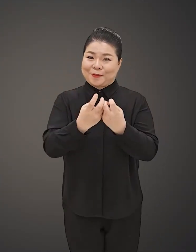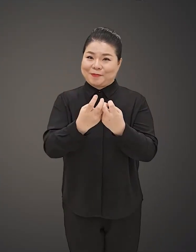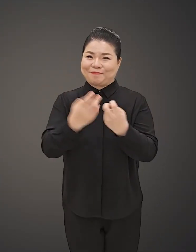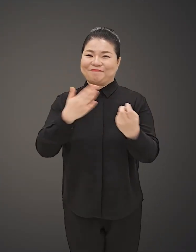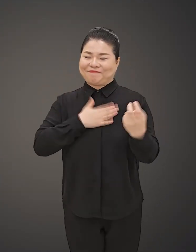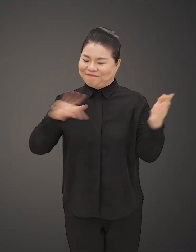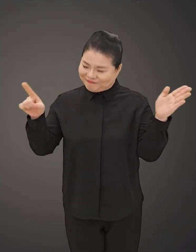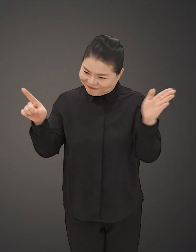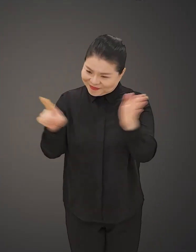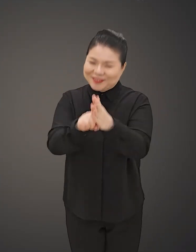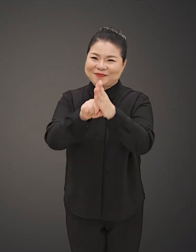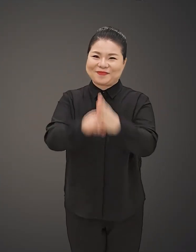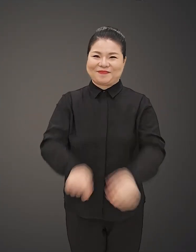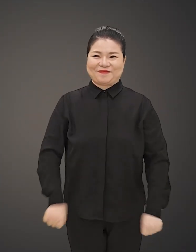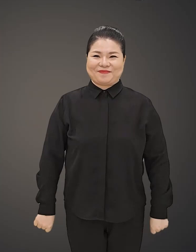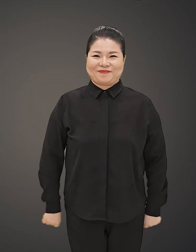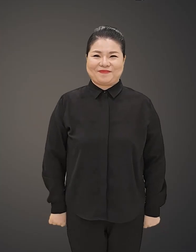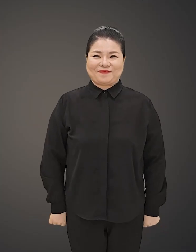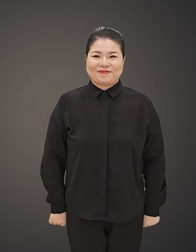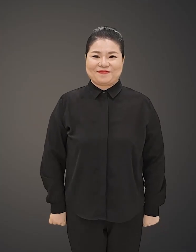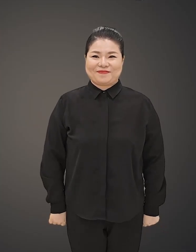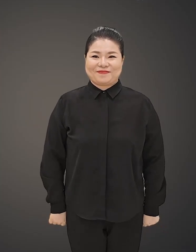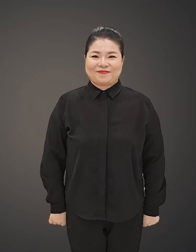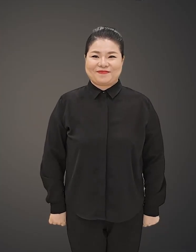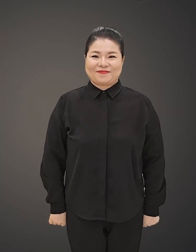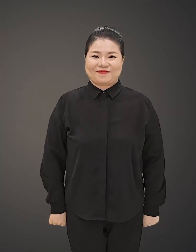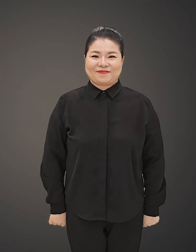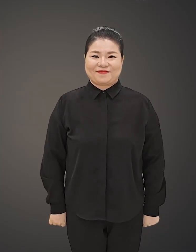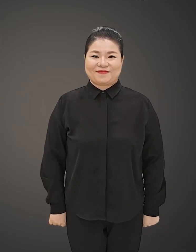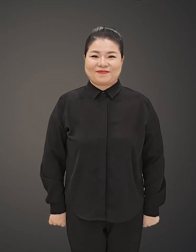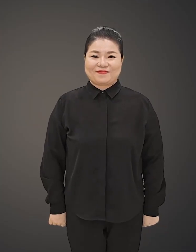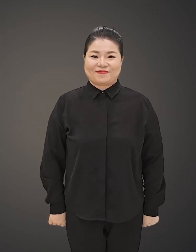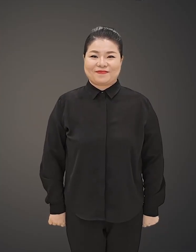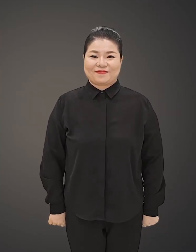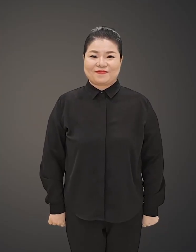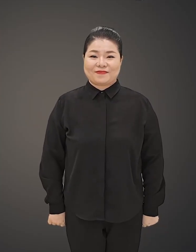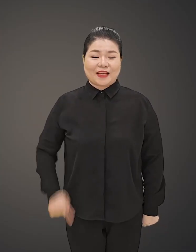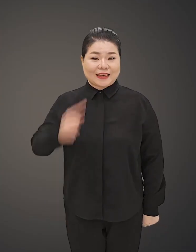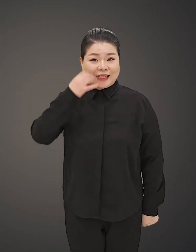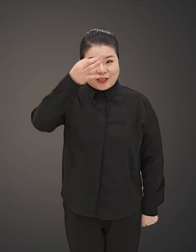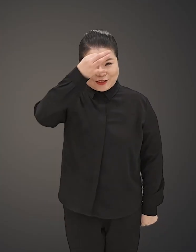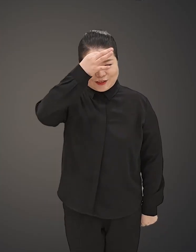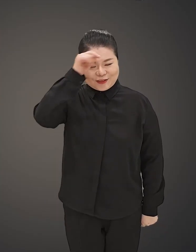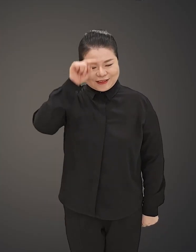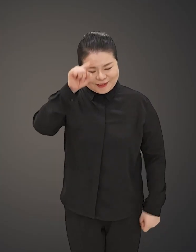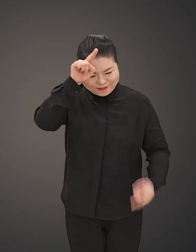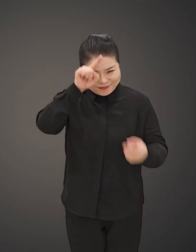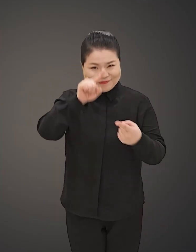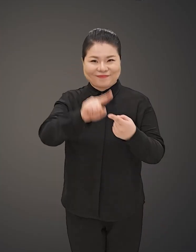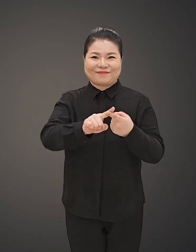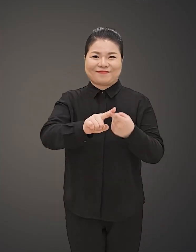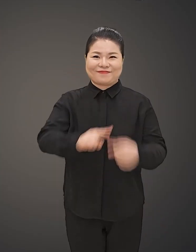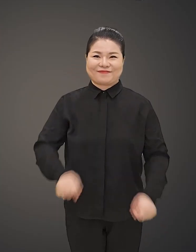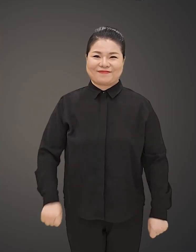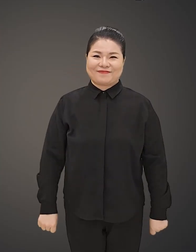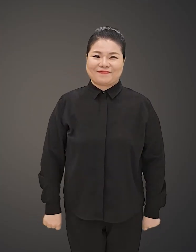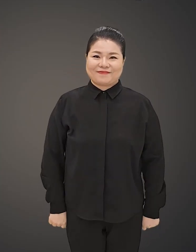you that wants you to master this thing called life. And it is an